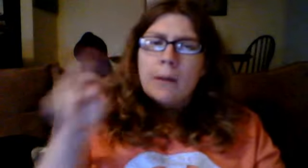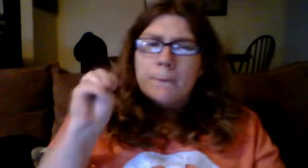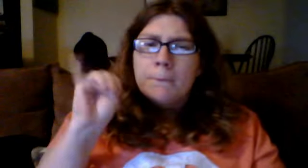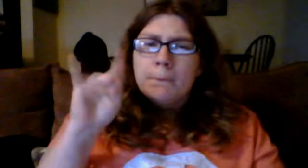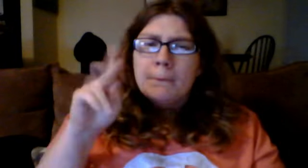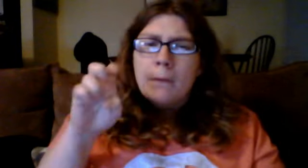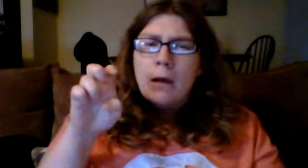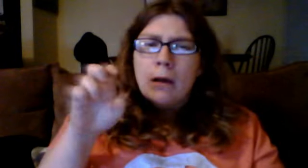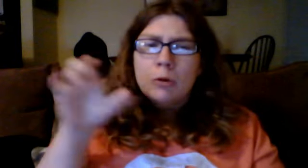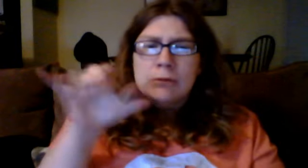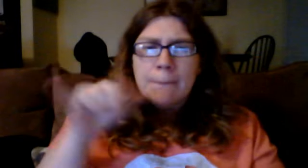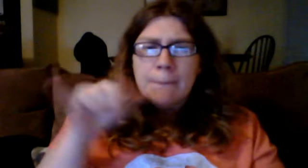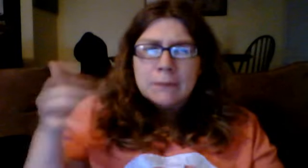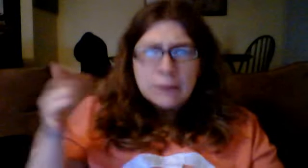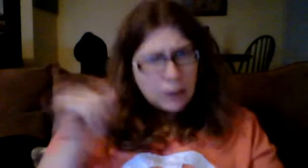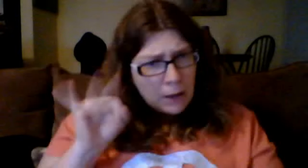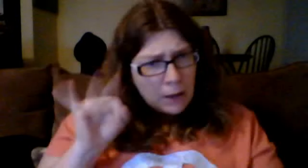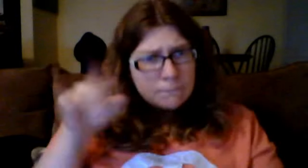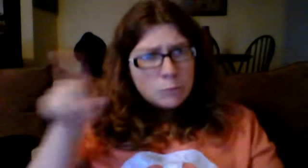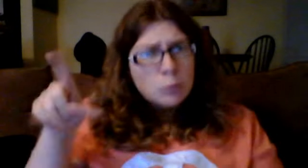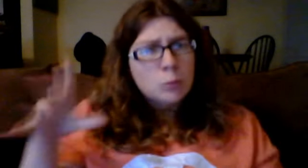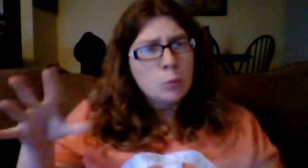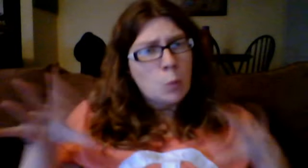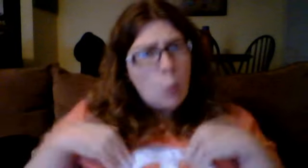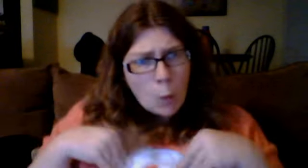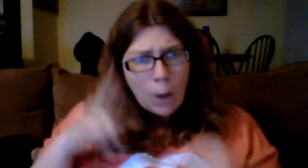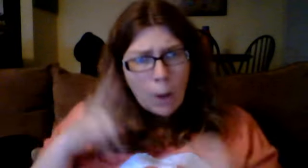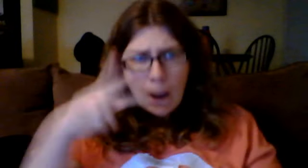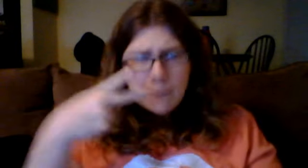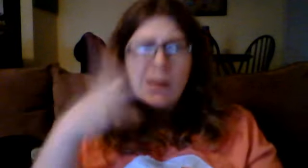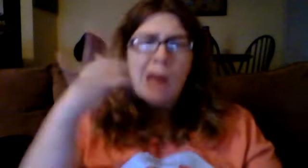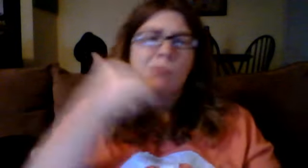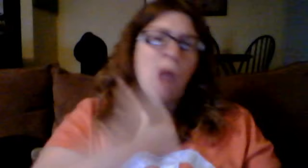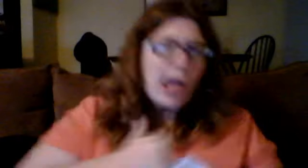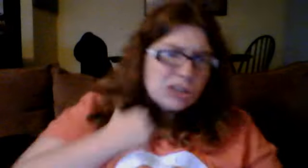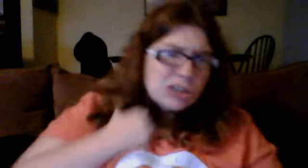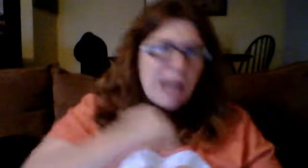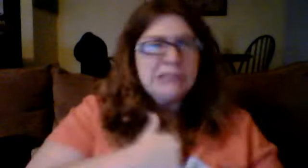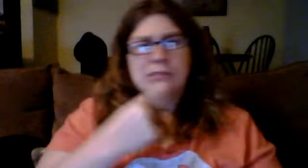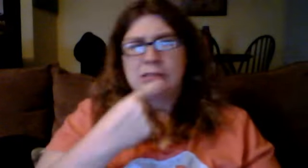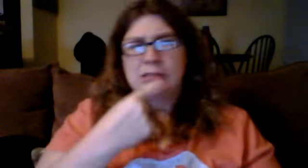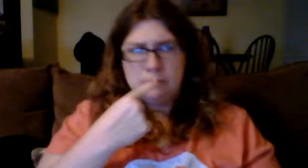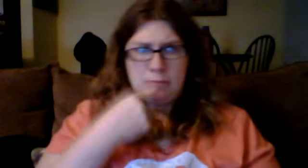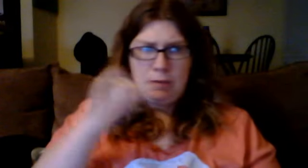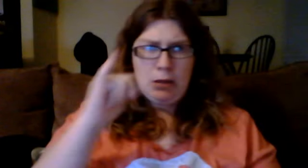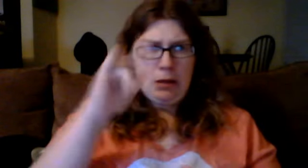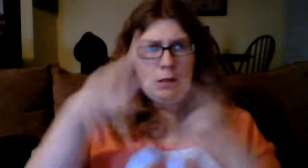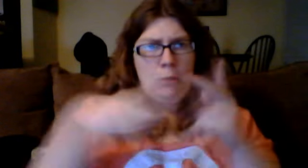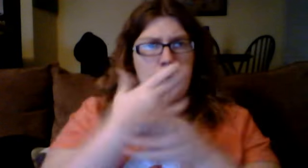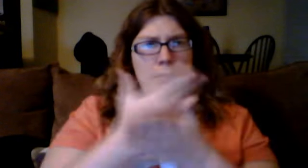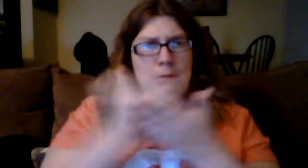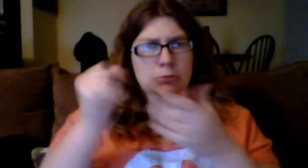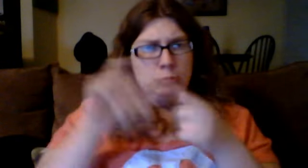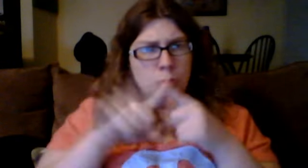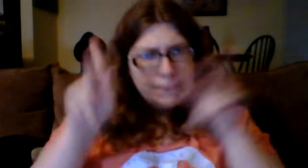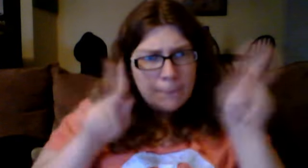You shot at an odd man and was surrendering at the time. Oh, my God. picked my client out on the street and tried to run him over with your motorcycle. I was